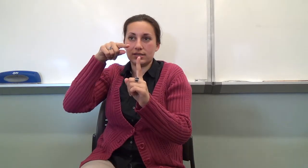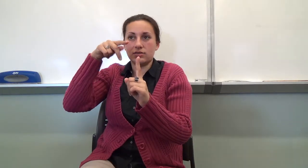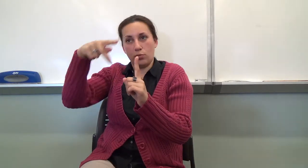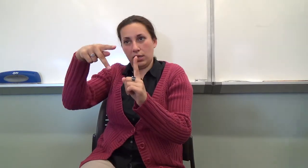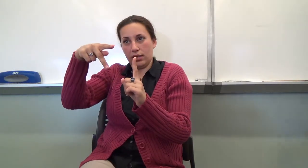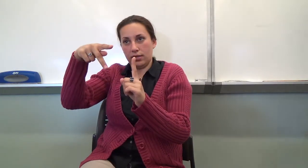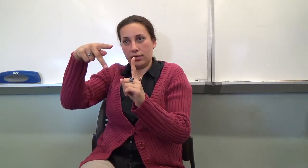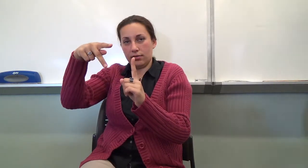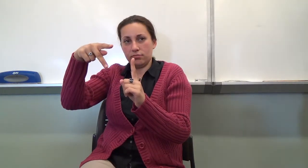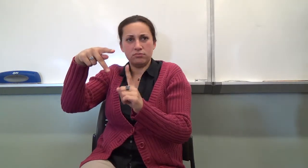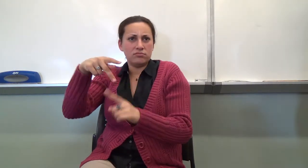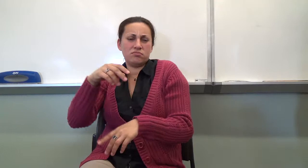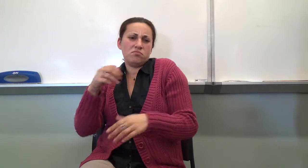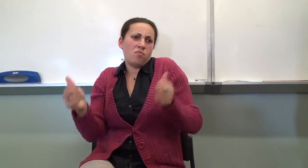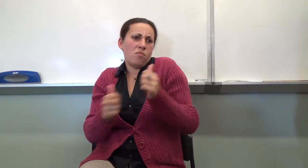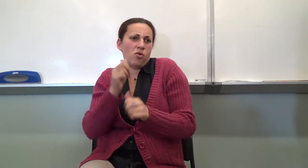anything wrong with that,